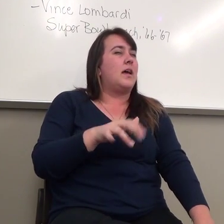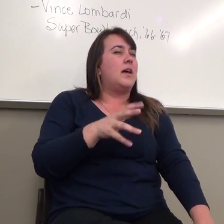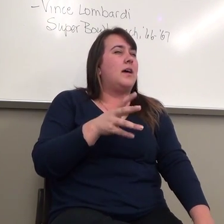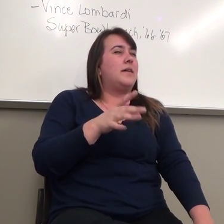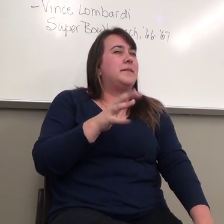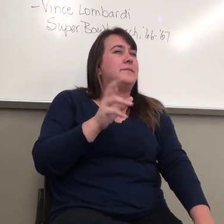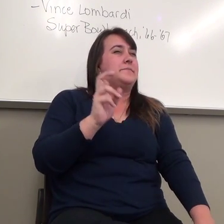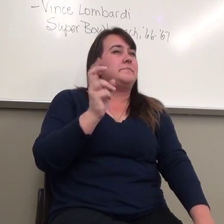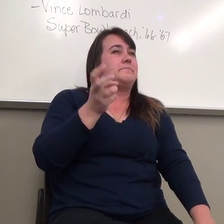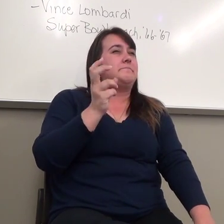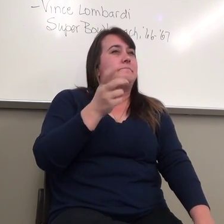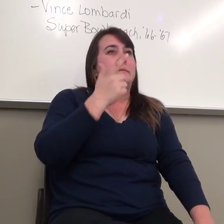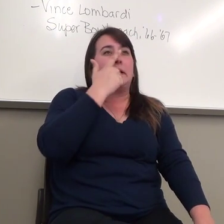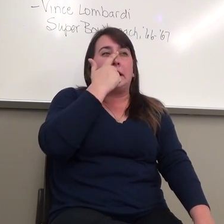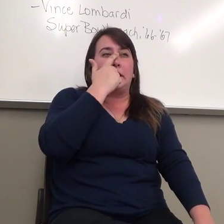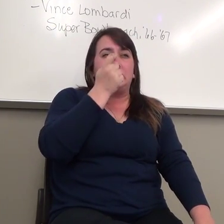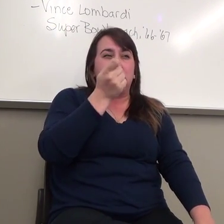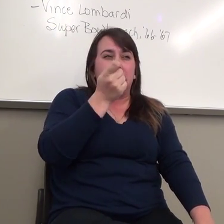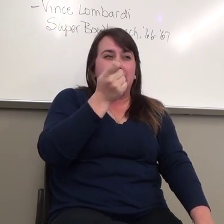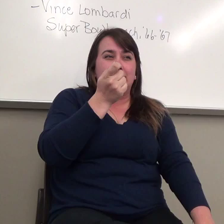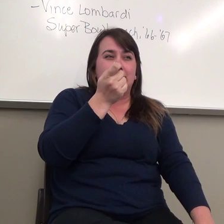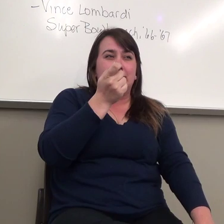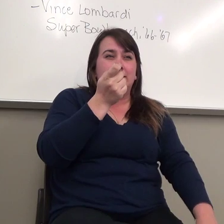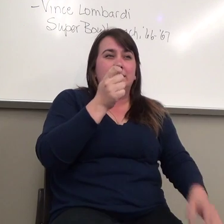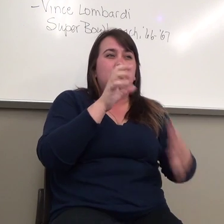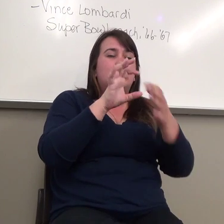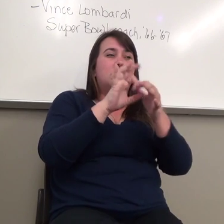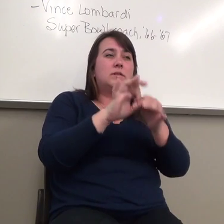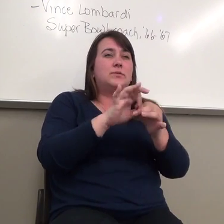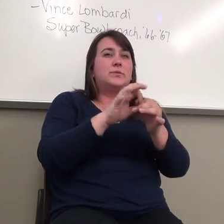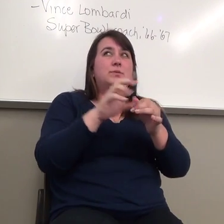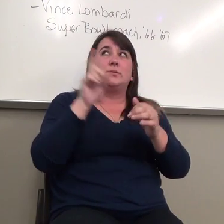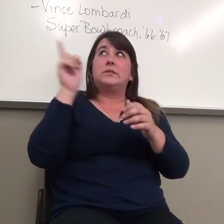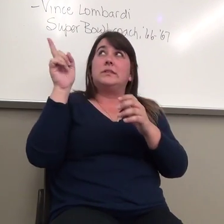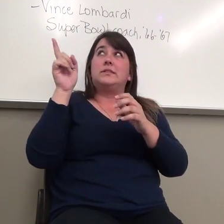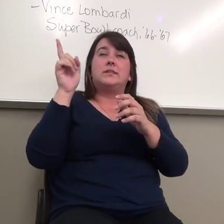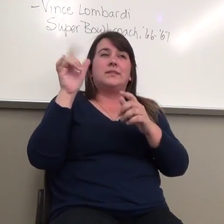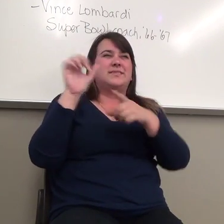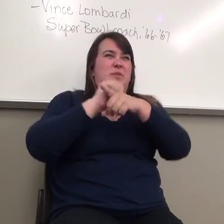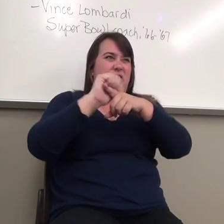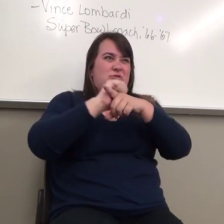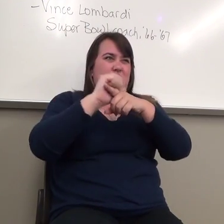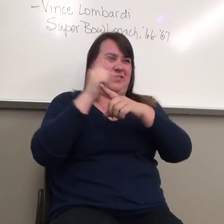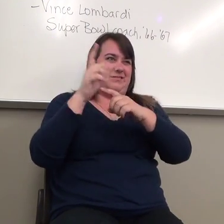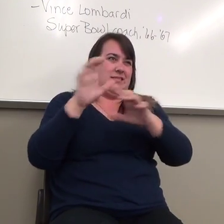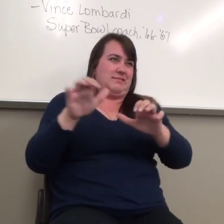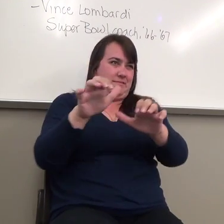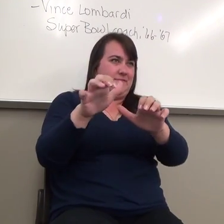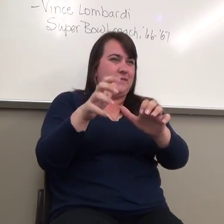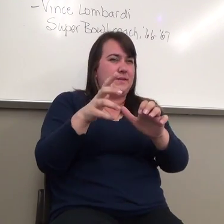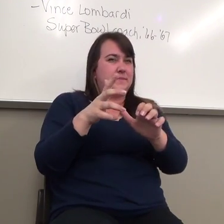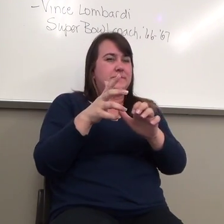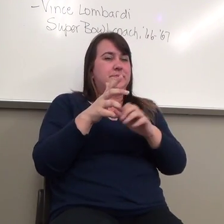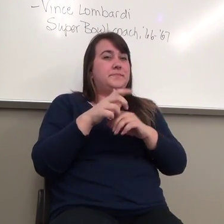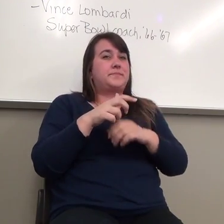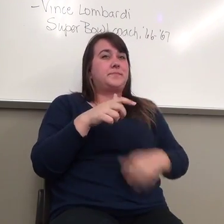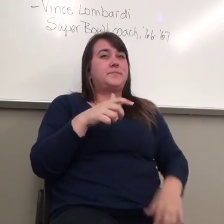kind of an interesting thing about this exercise. Like I said, when I